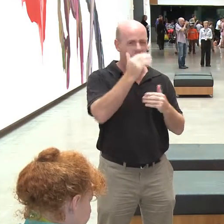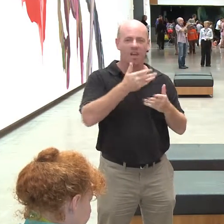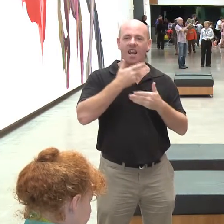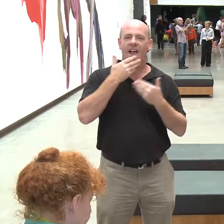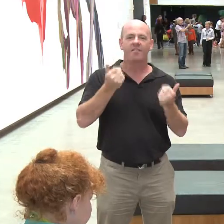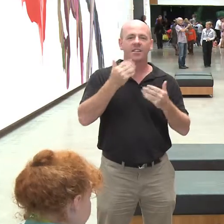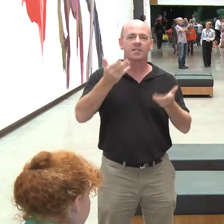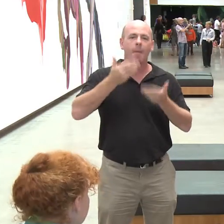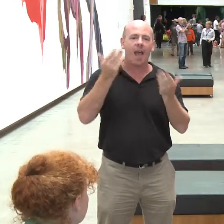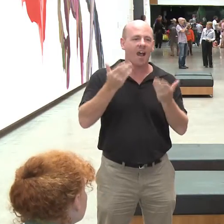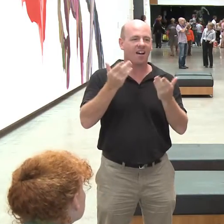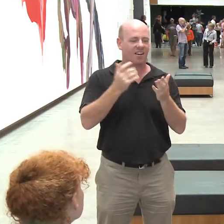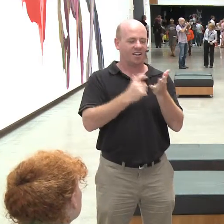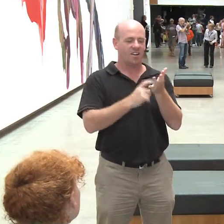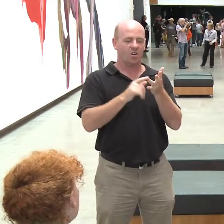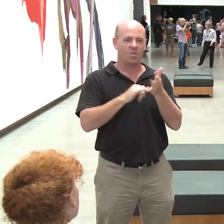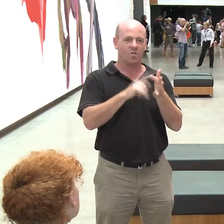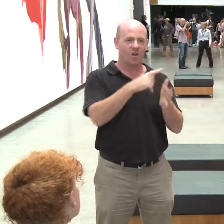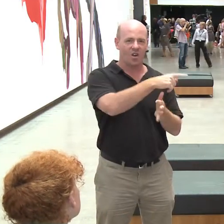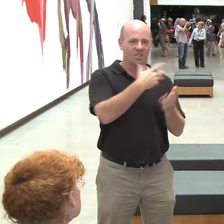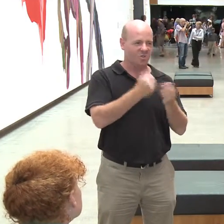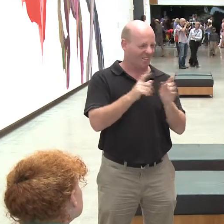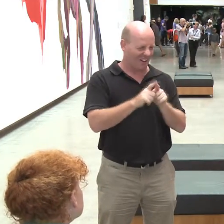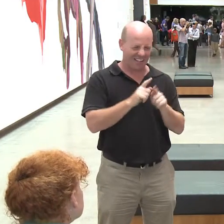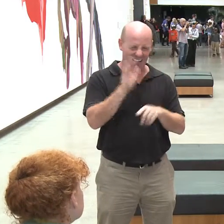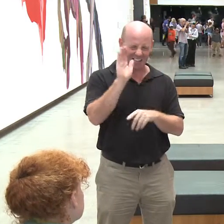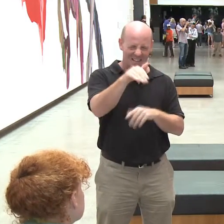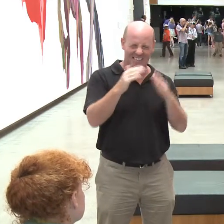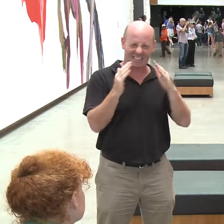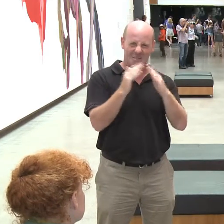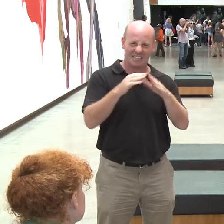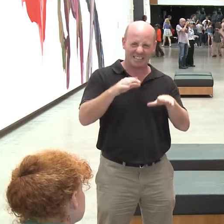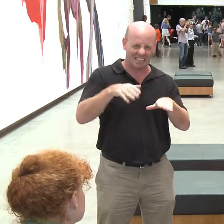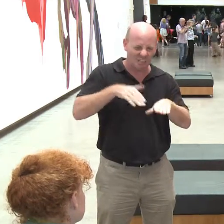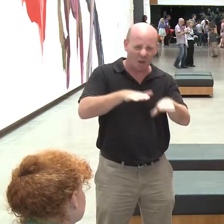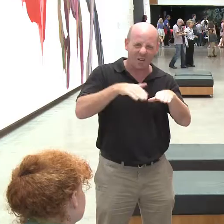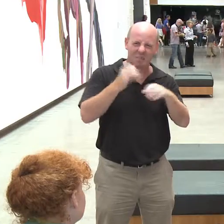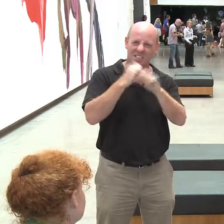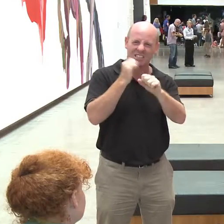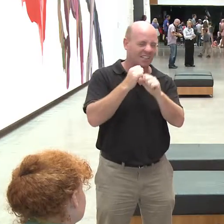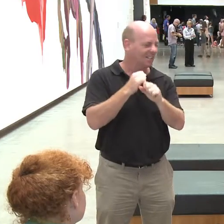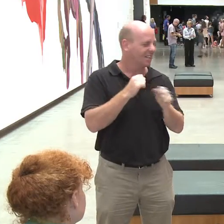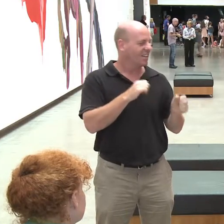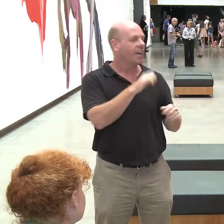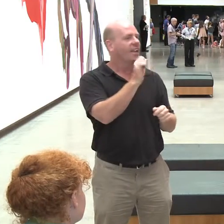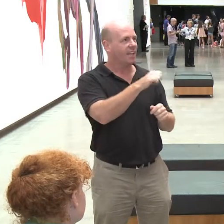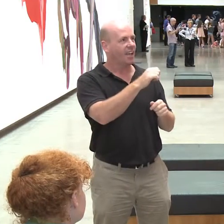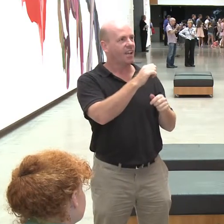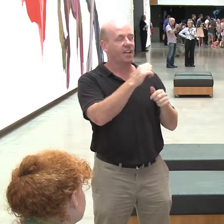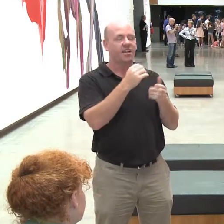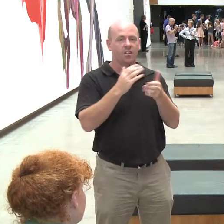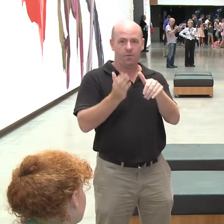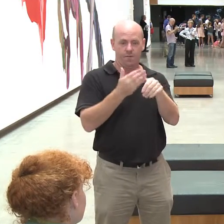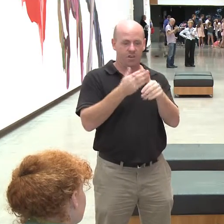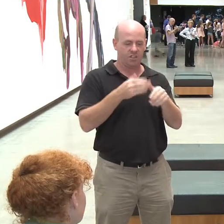and Rose with a domestic sewing machine, I think? The sections are first